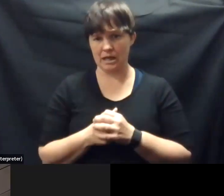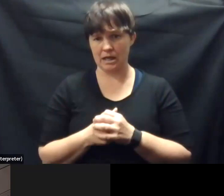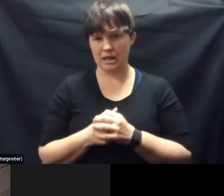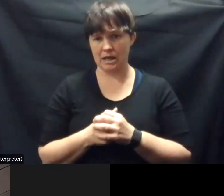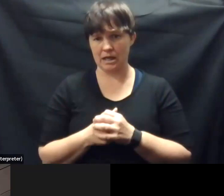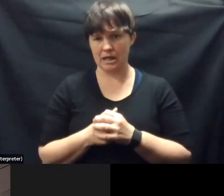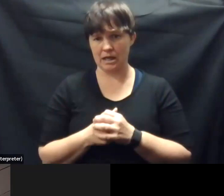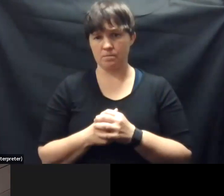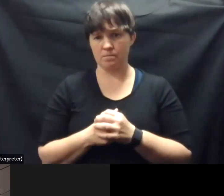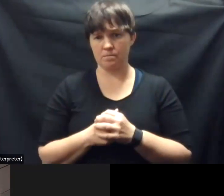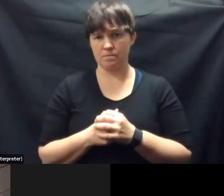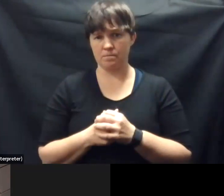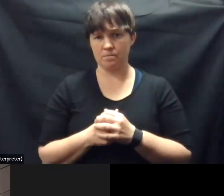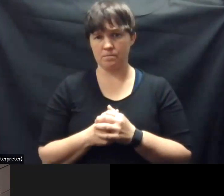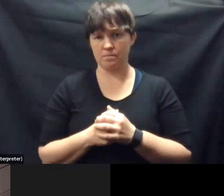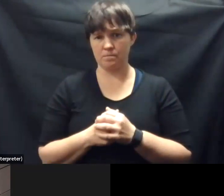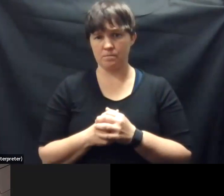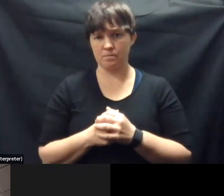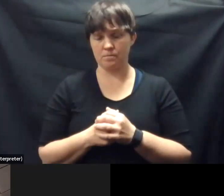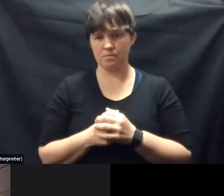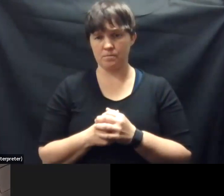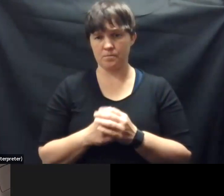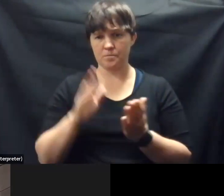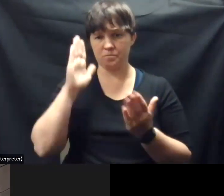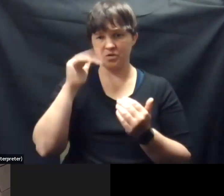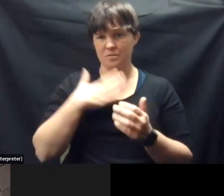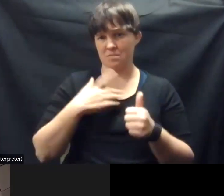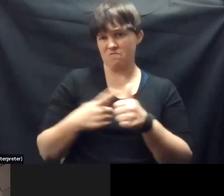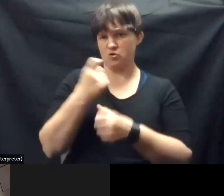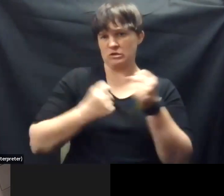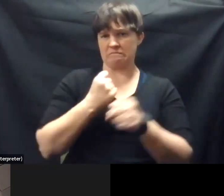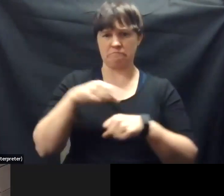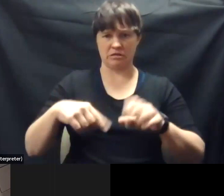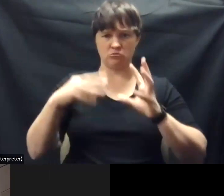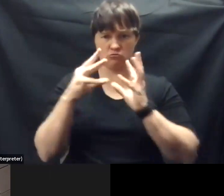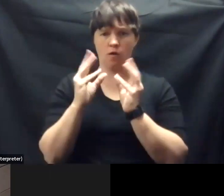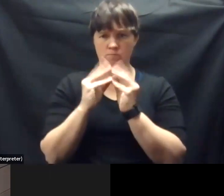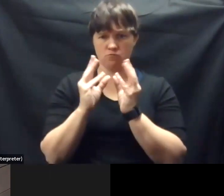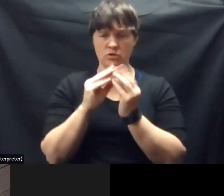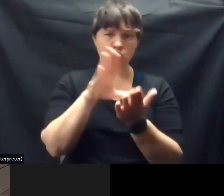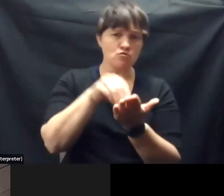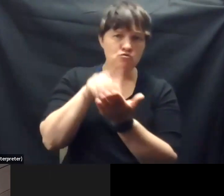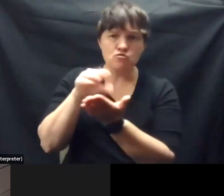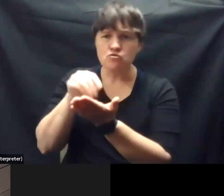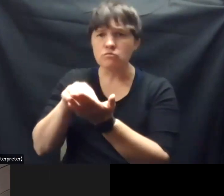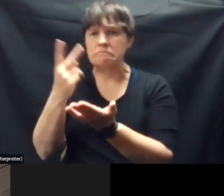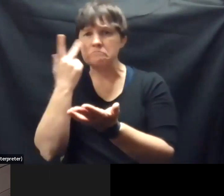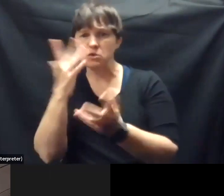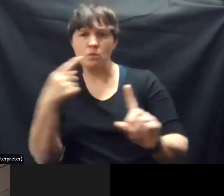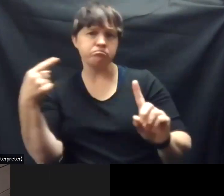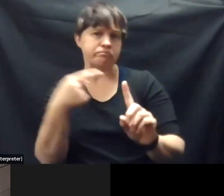group going this year, and I'm excited for my first year at this conference to learn and see what it's all